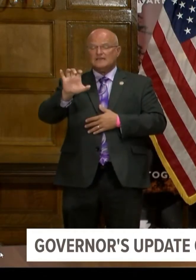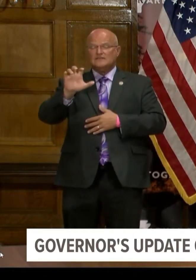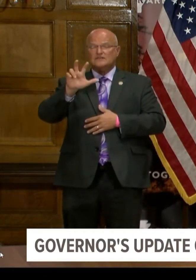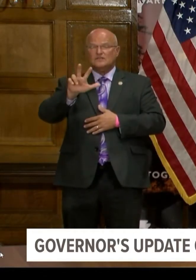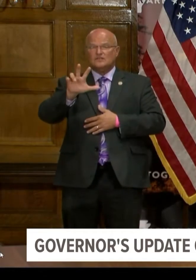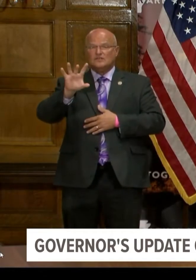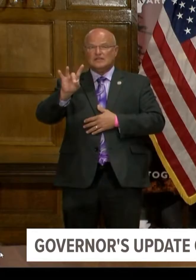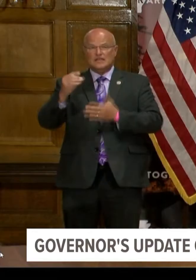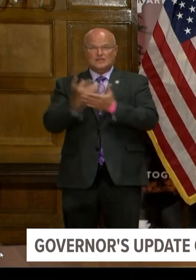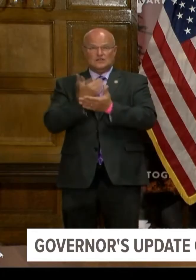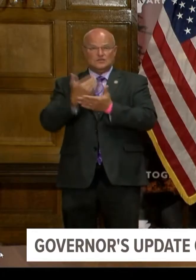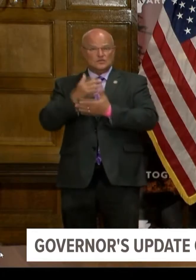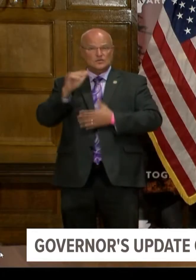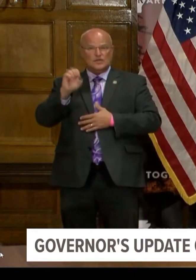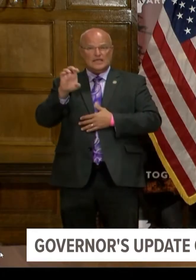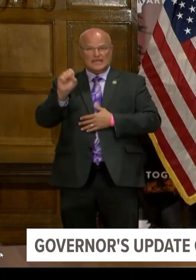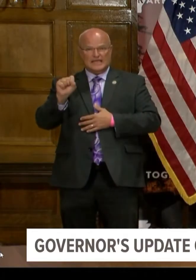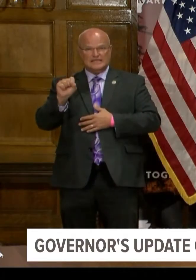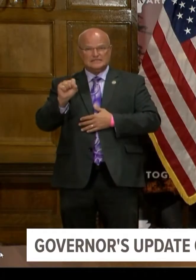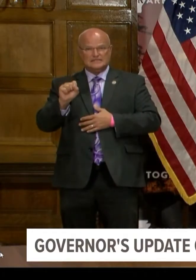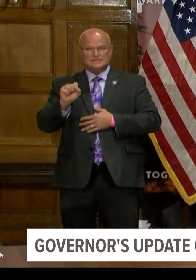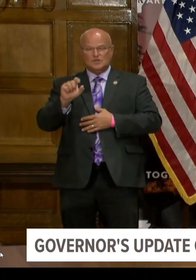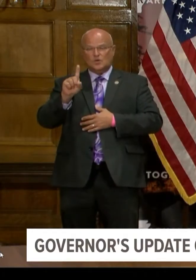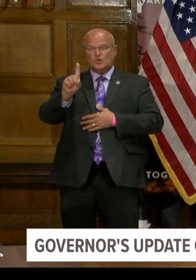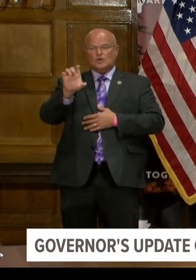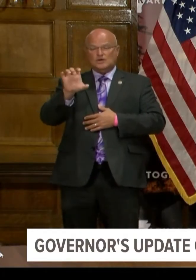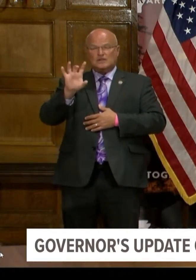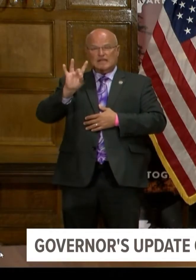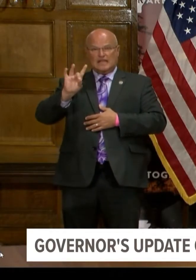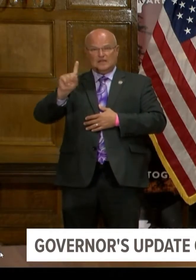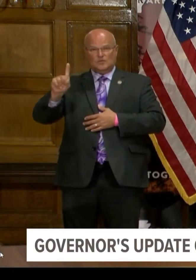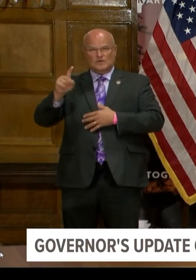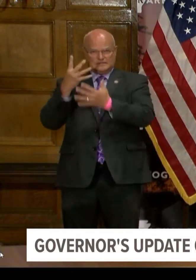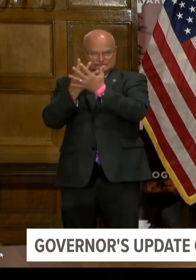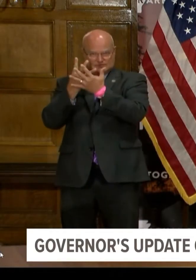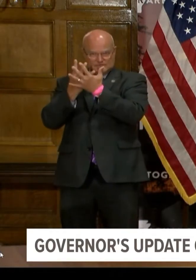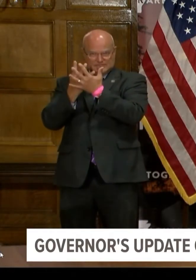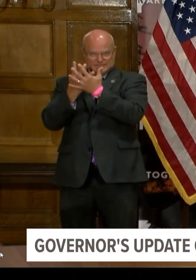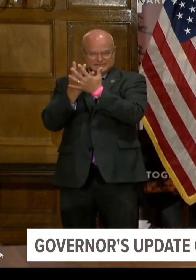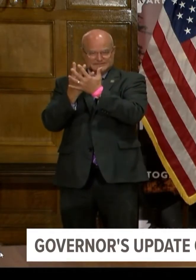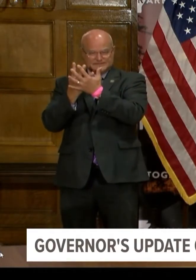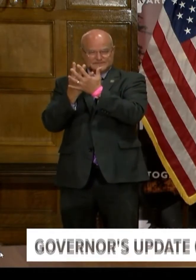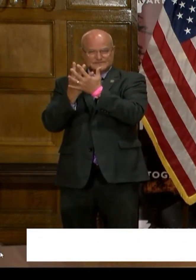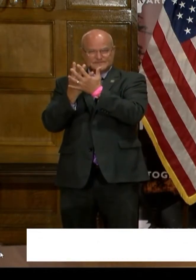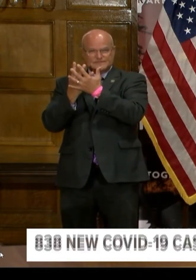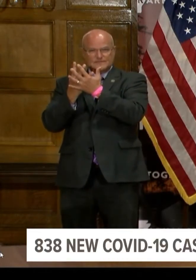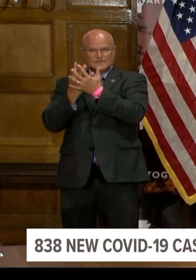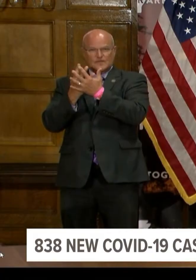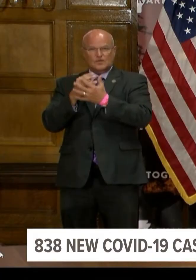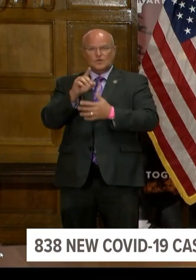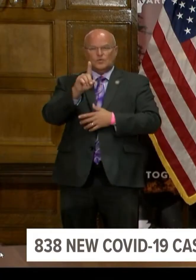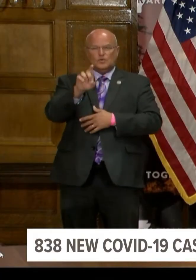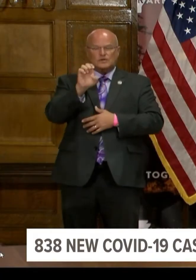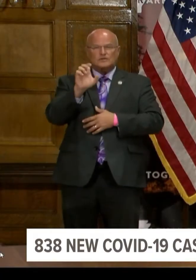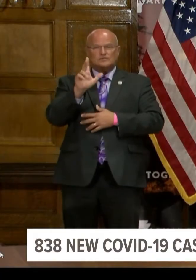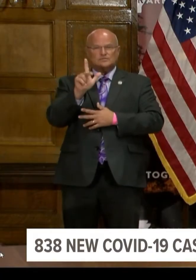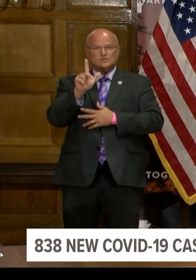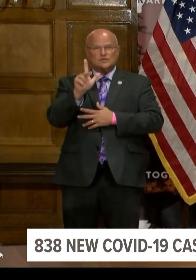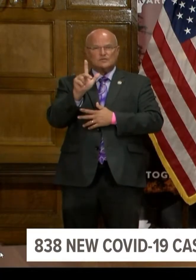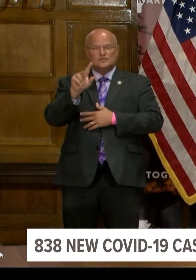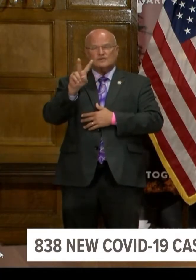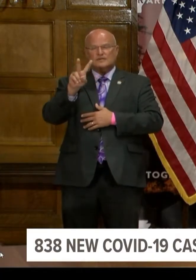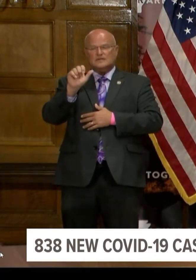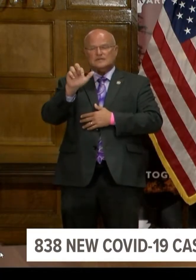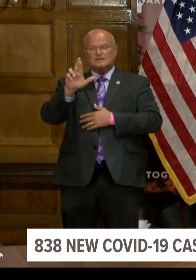838 new cases, 181 of those are in the correctional facilities. 123 were in the